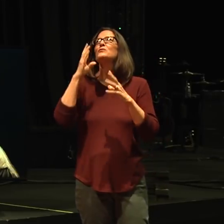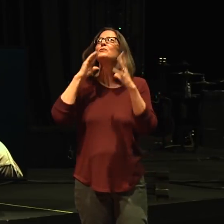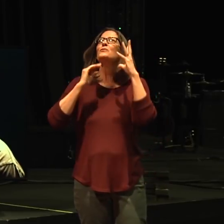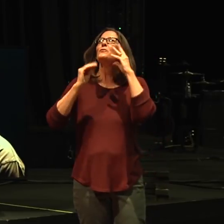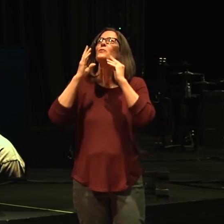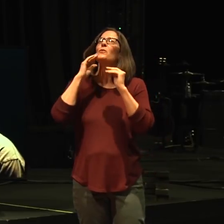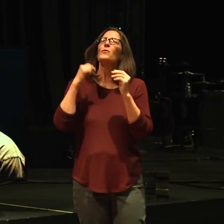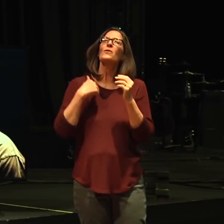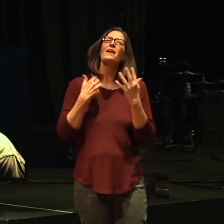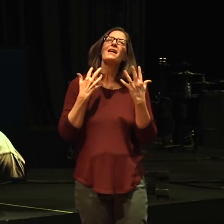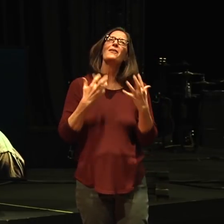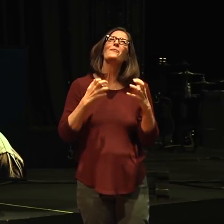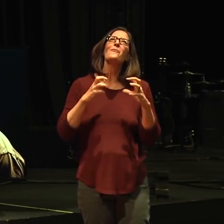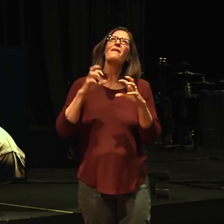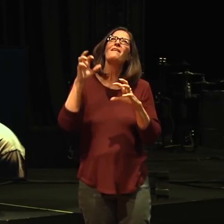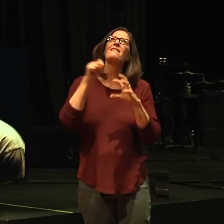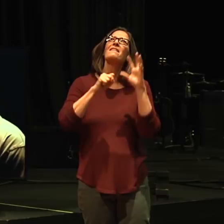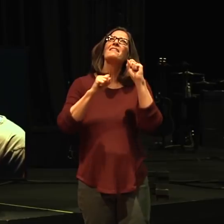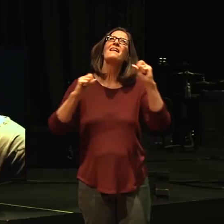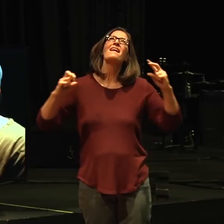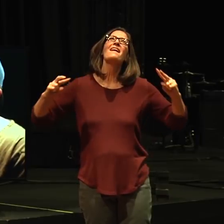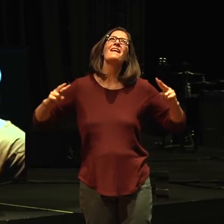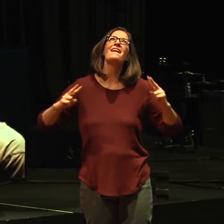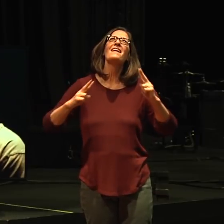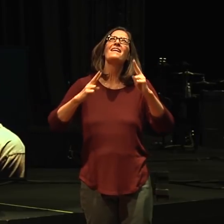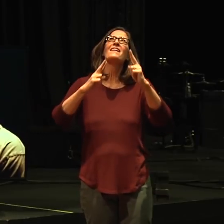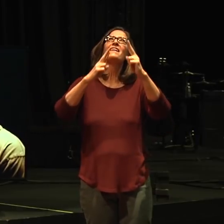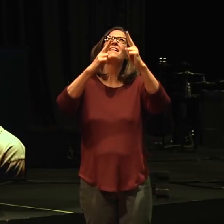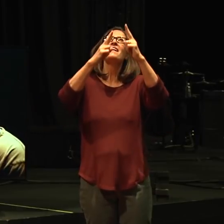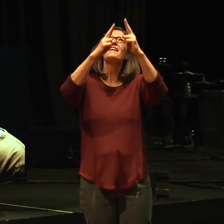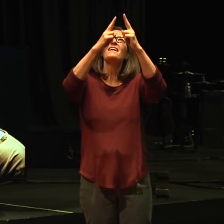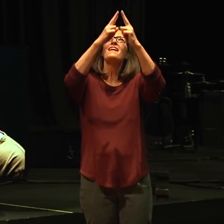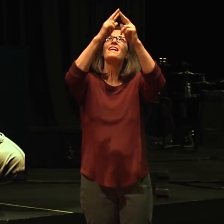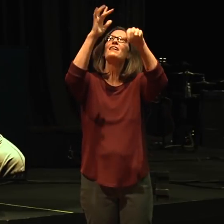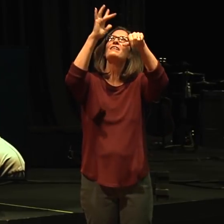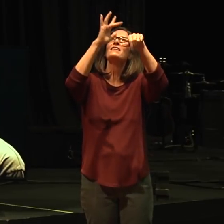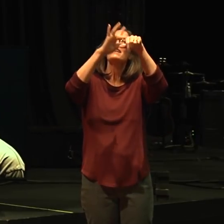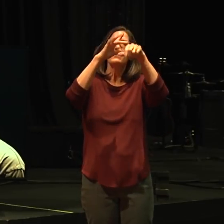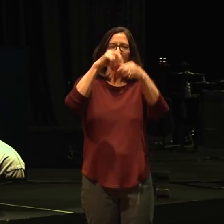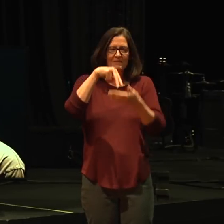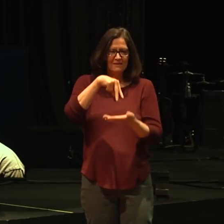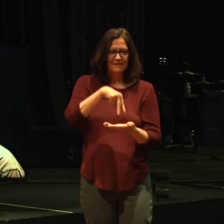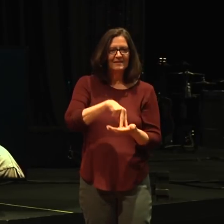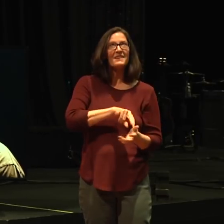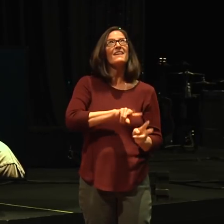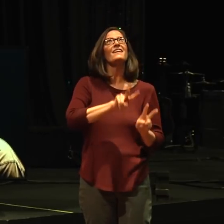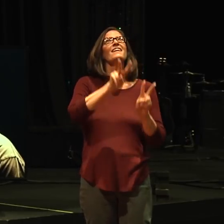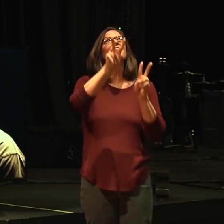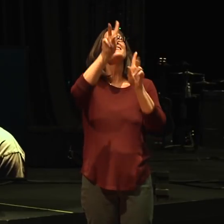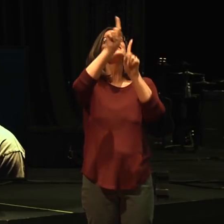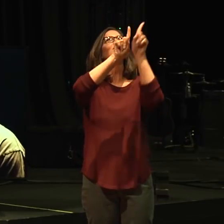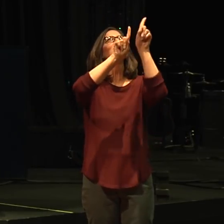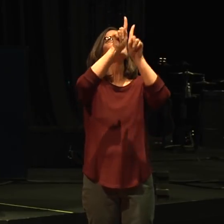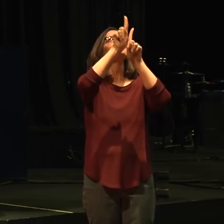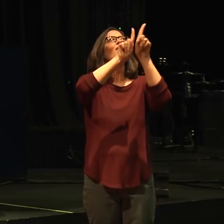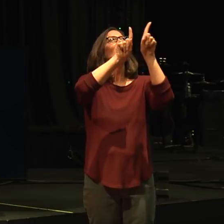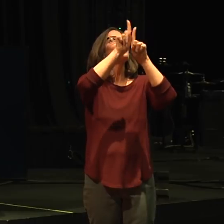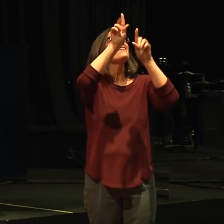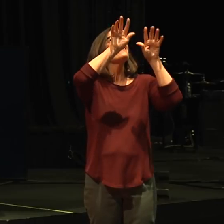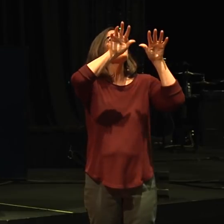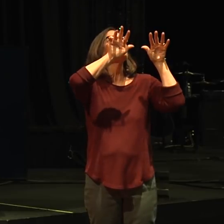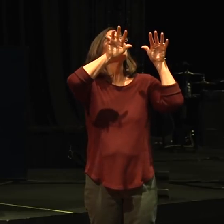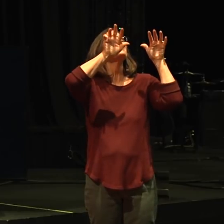I'd like to climb to the top of the Eiffel Tower, look up from the ground at a meteor shower, and